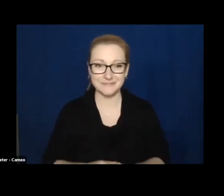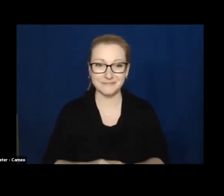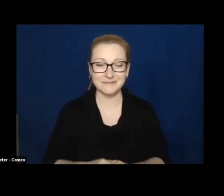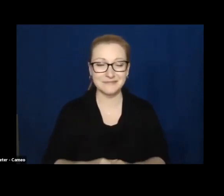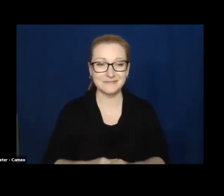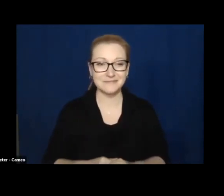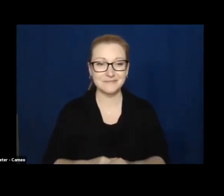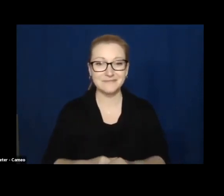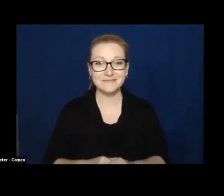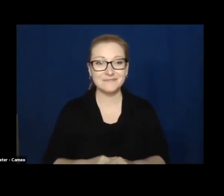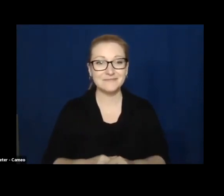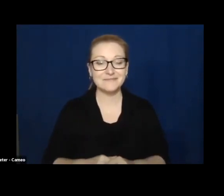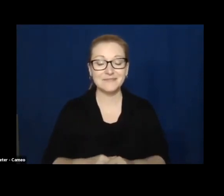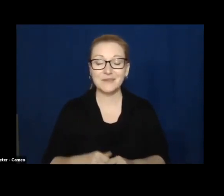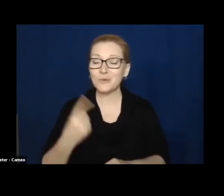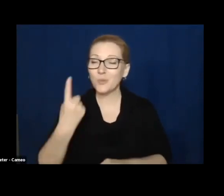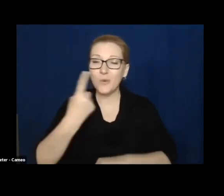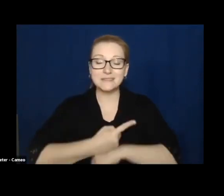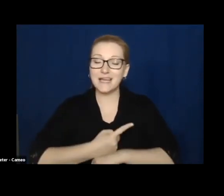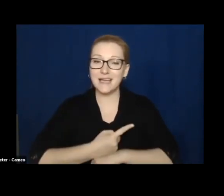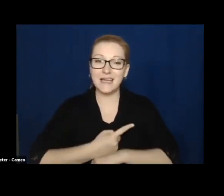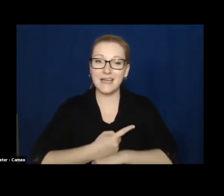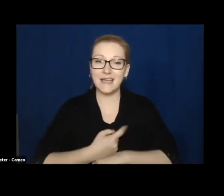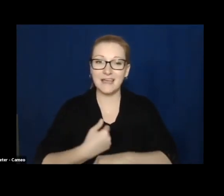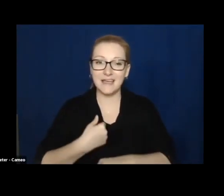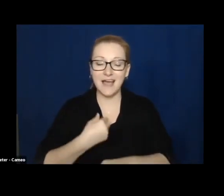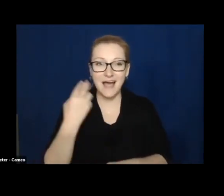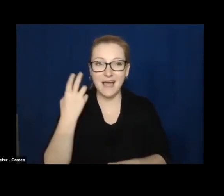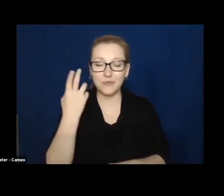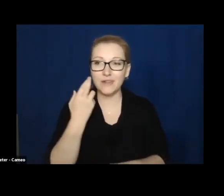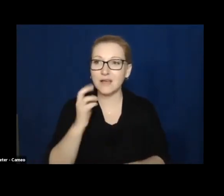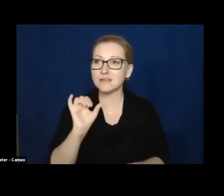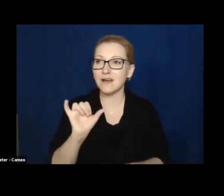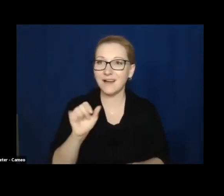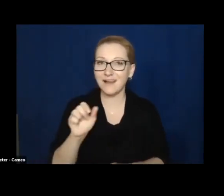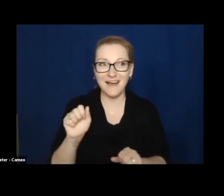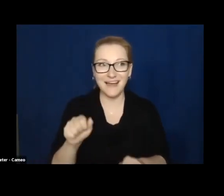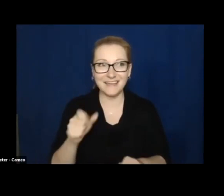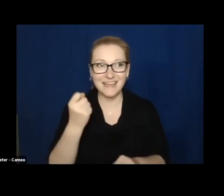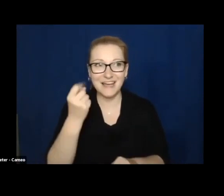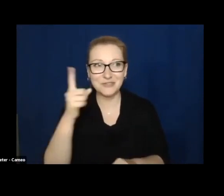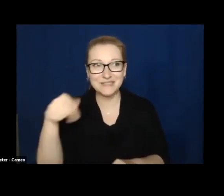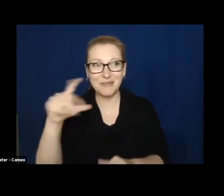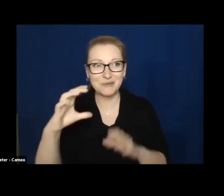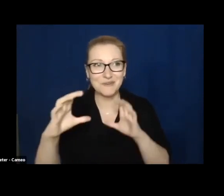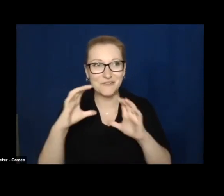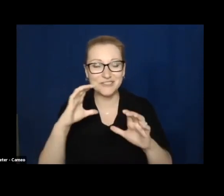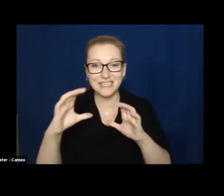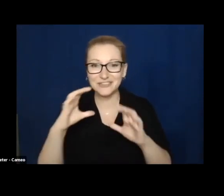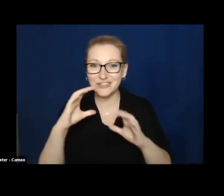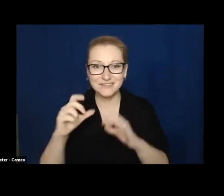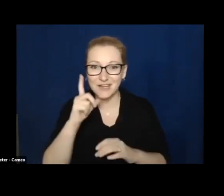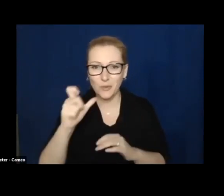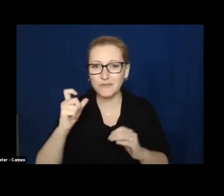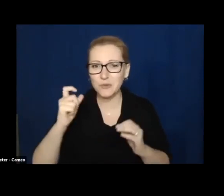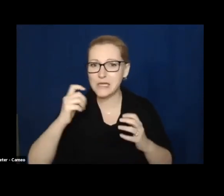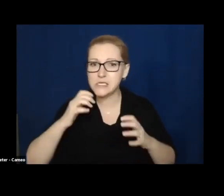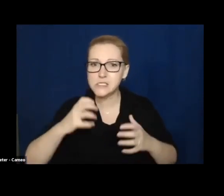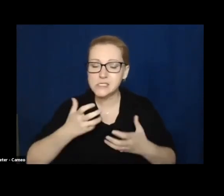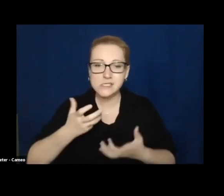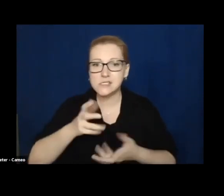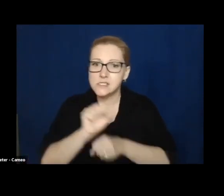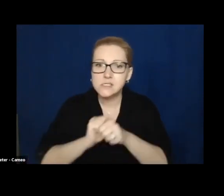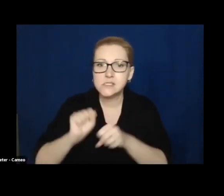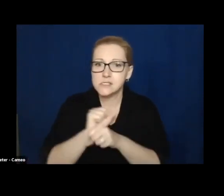When I realized one day, I can hear those. I don't even think twice of going to that event or meeting with